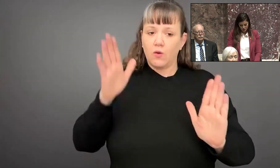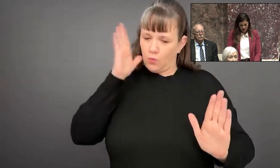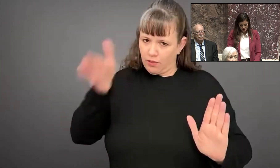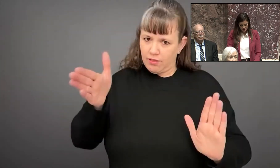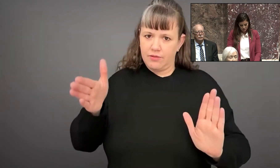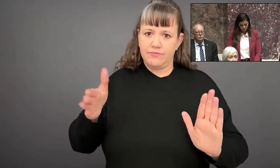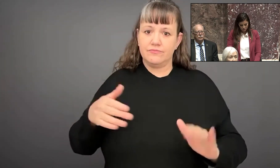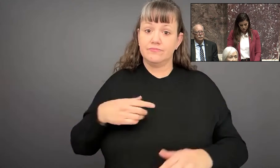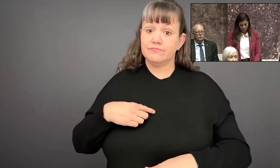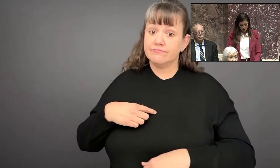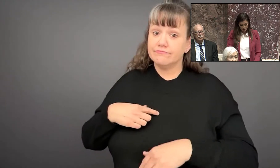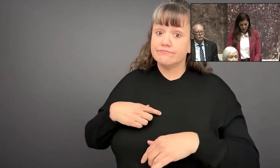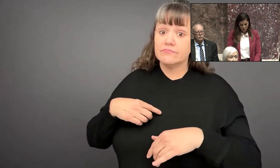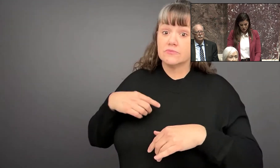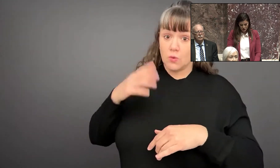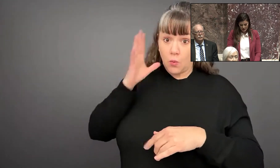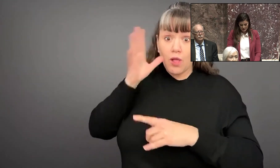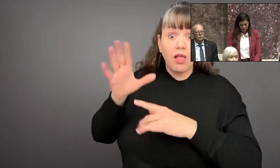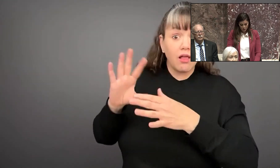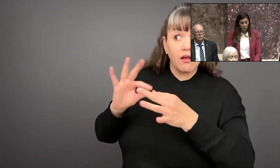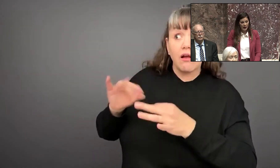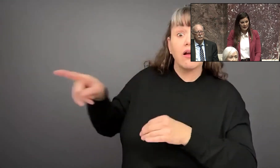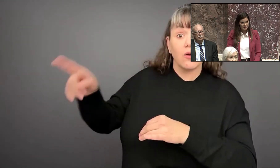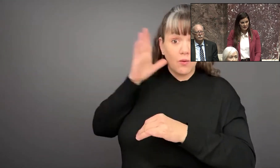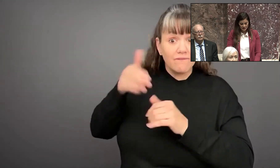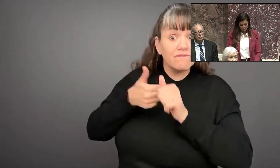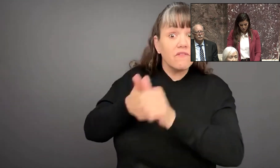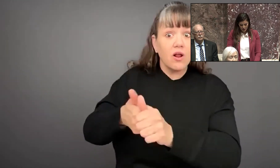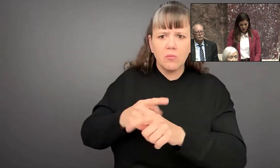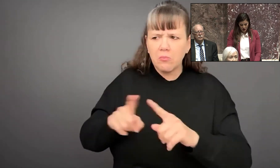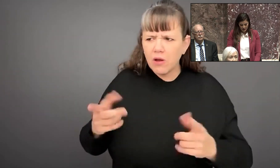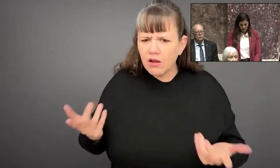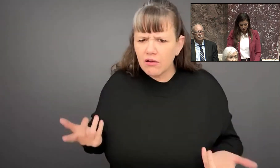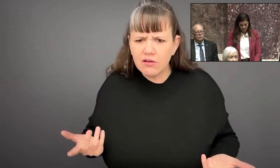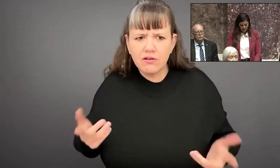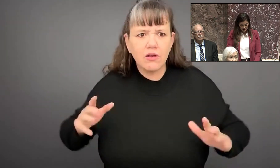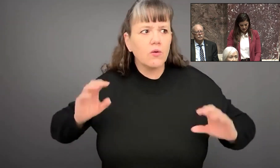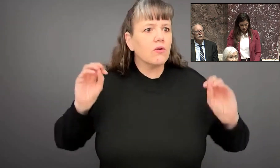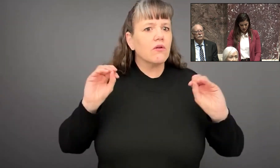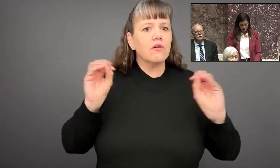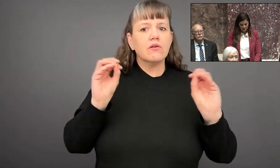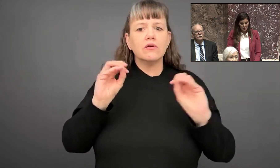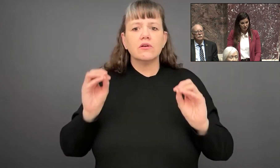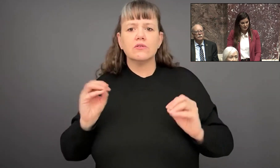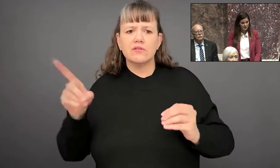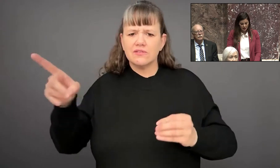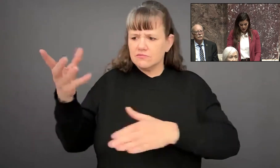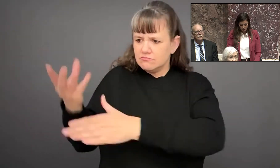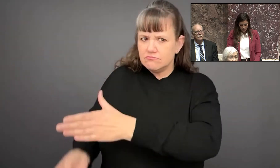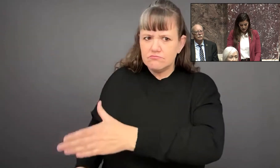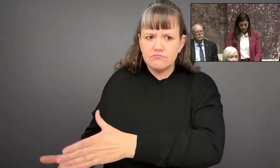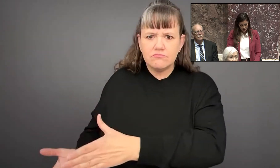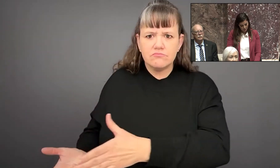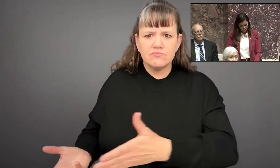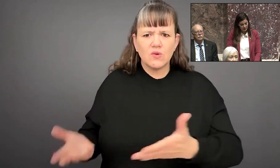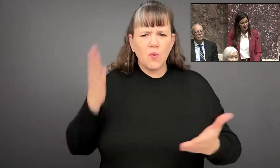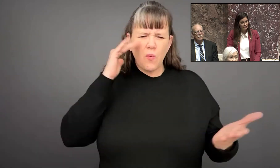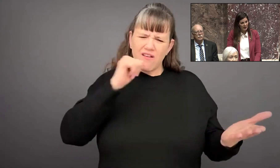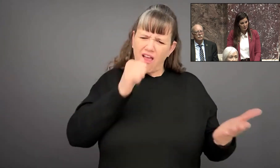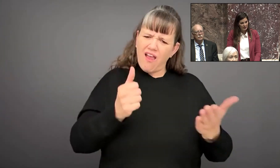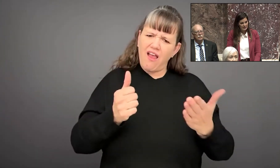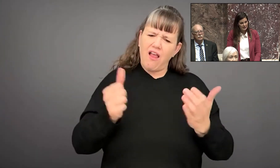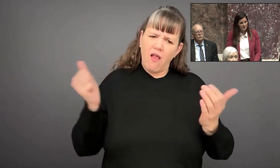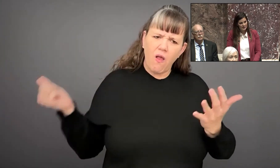another child. My question is, why has this government not implemented these recommendations, and when can the public